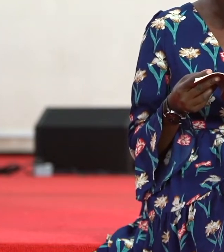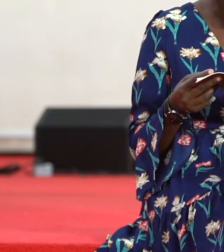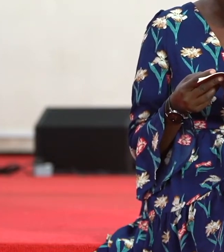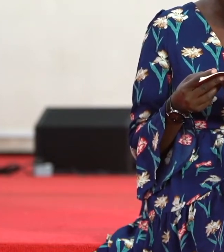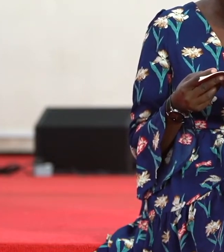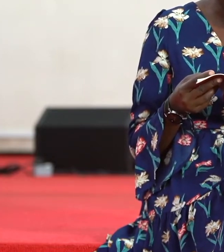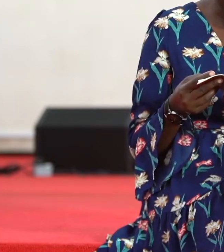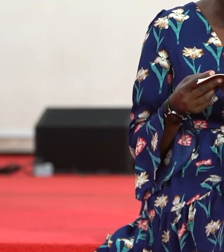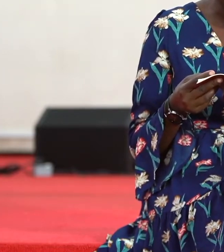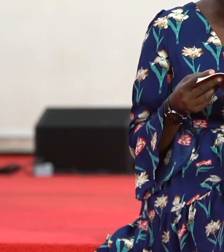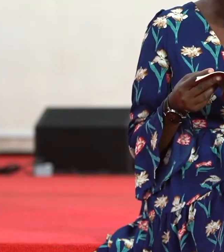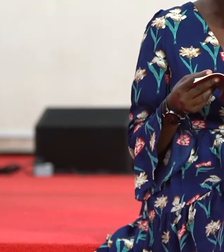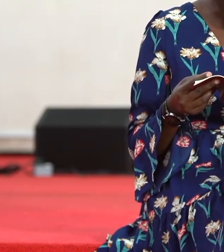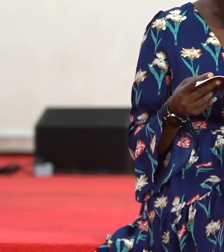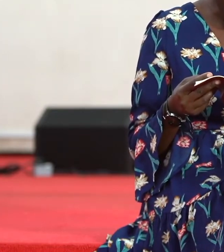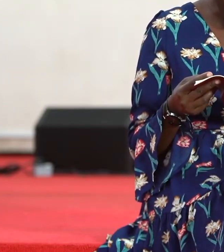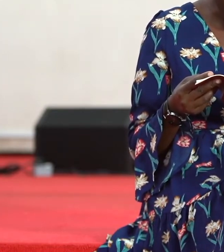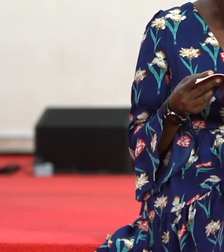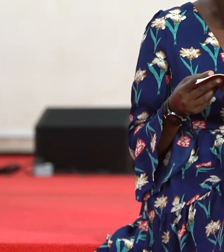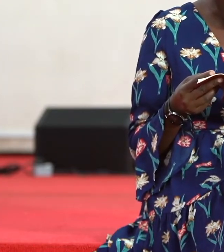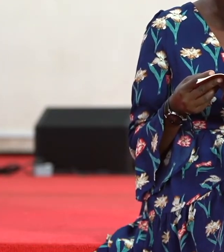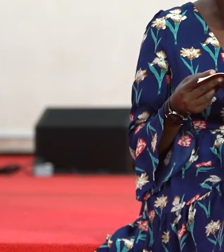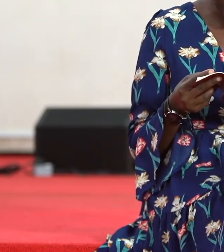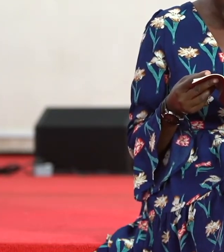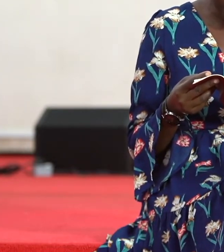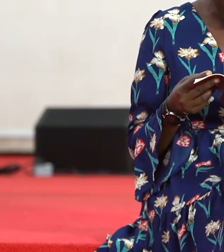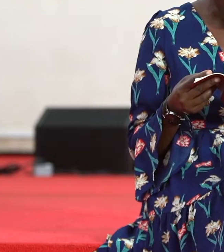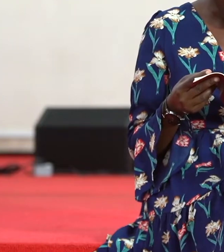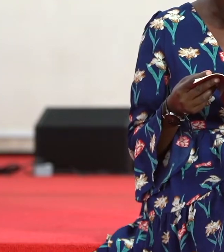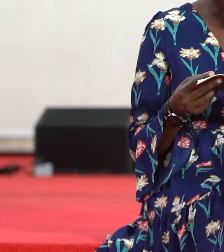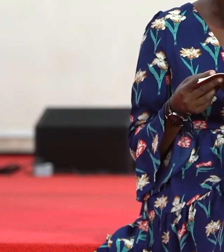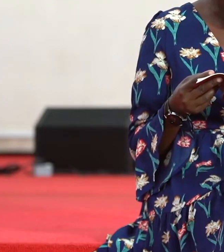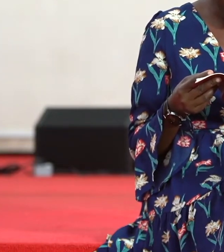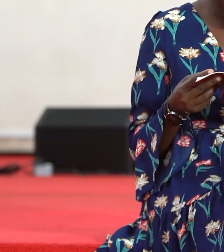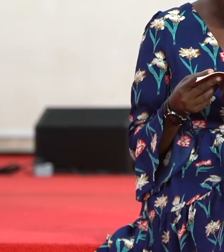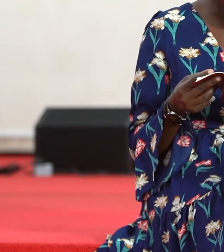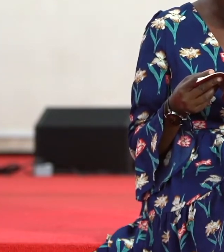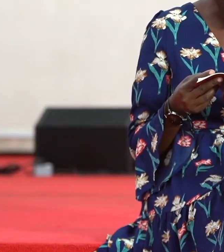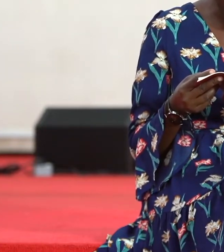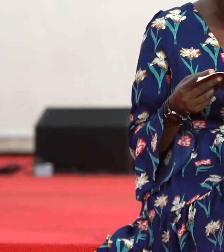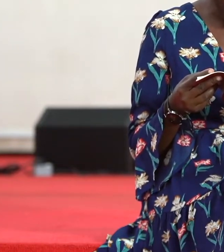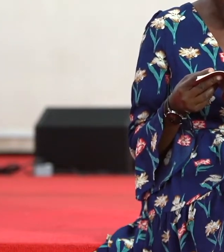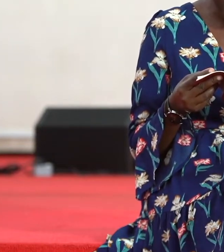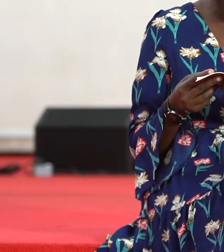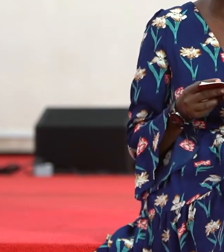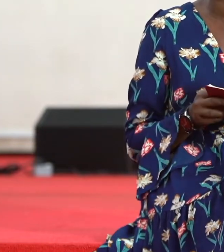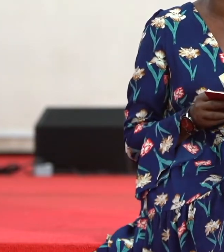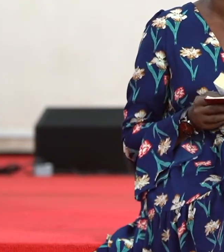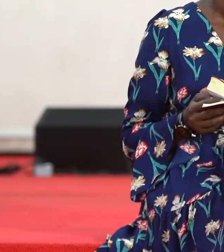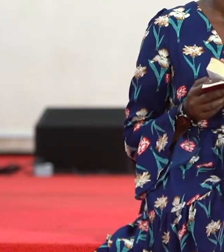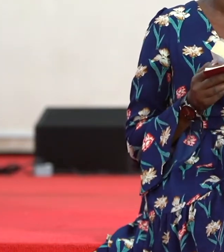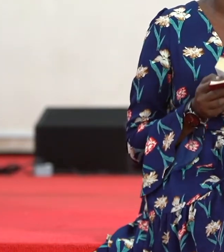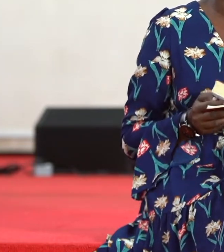the gospel of your salvation. Having believed, you were marked in him with a seal, the promised Holy